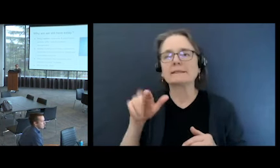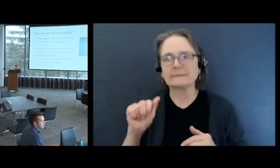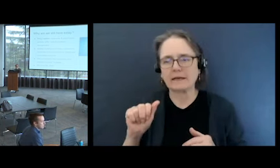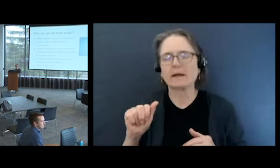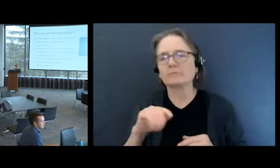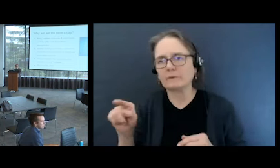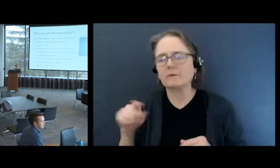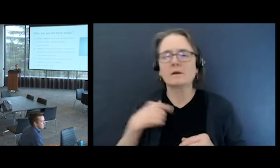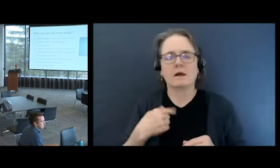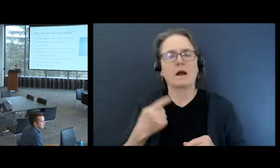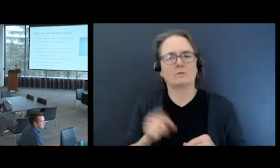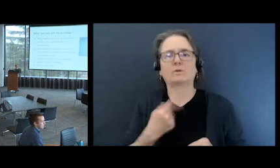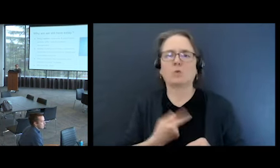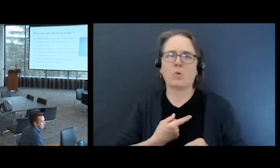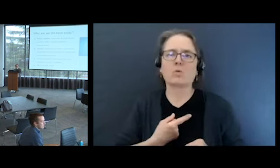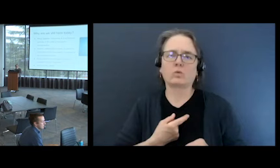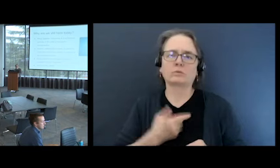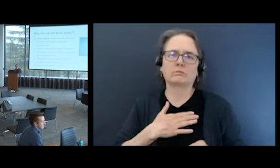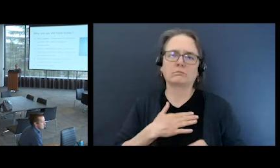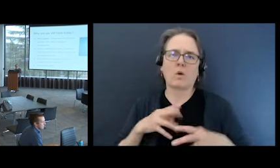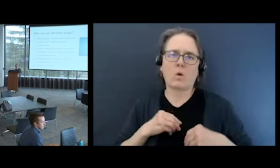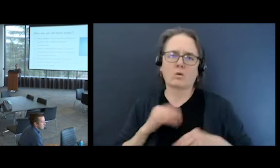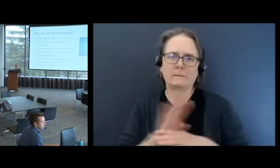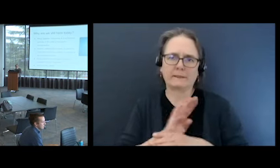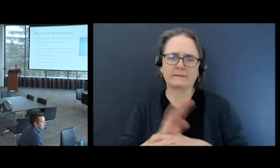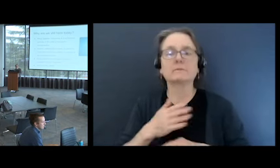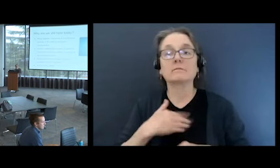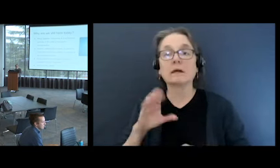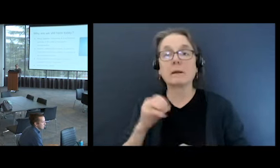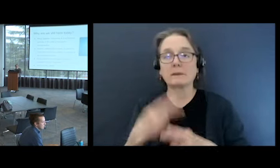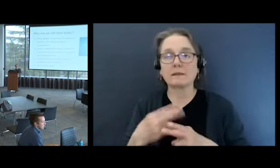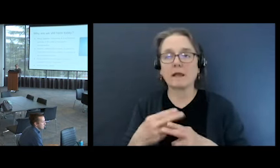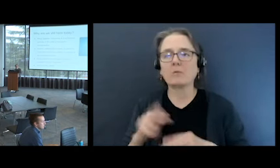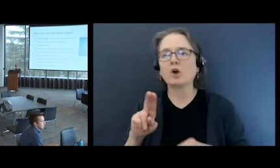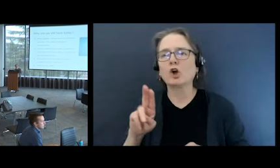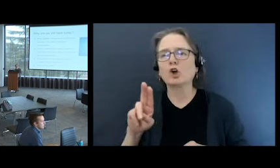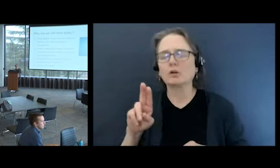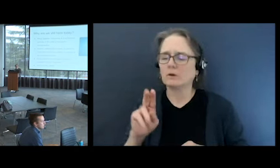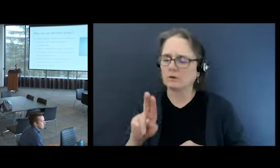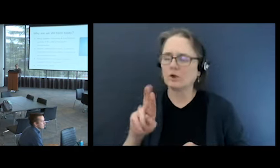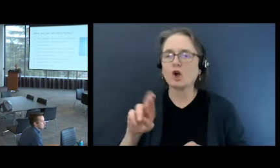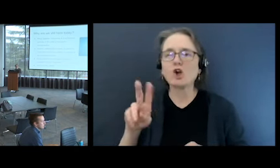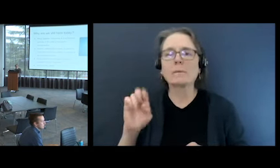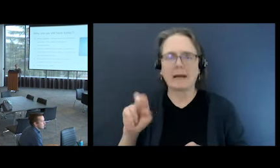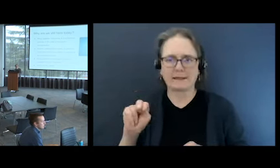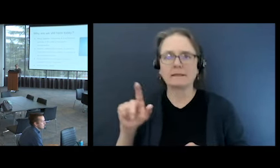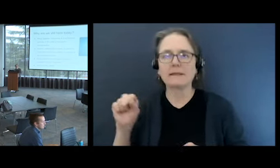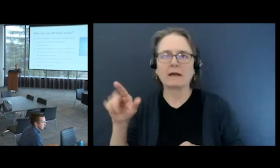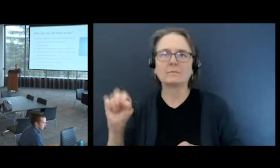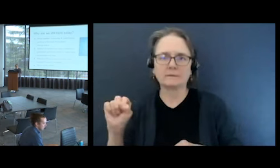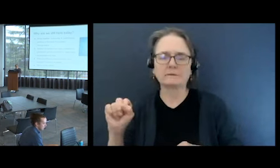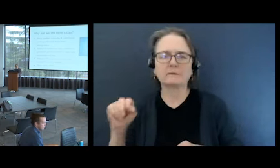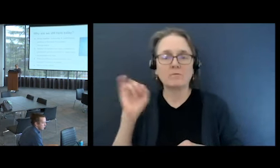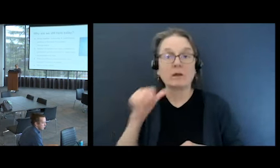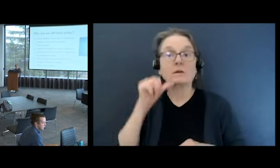usually. My company's Urban Labs. But in addition to what I talked about yesterday with the California Integrated